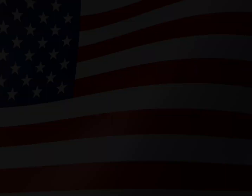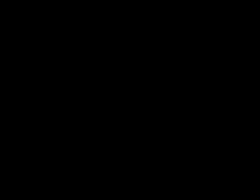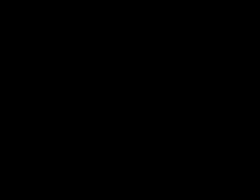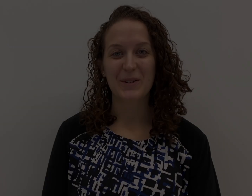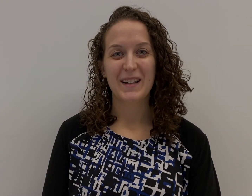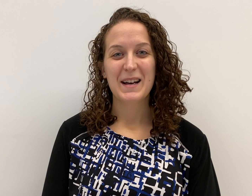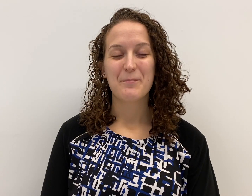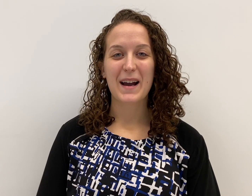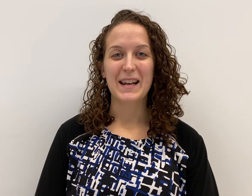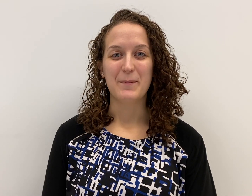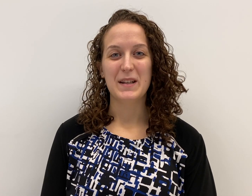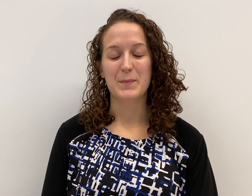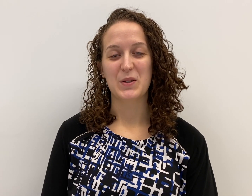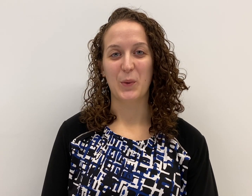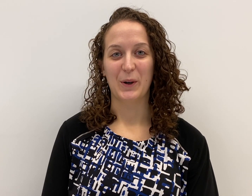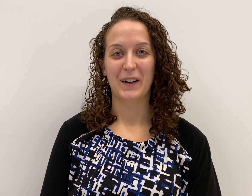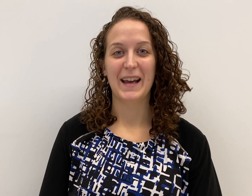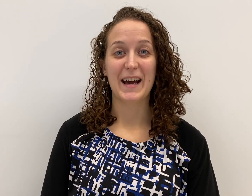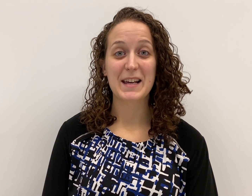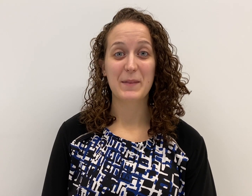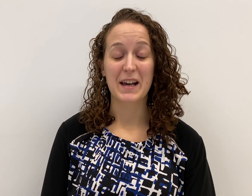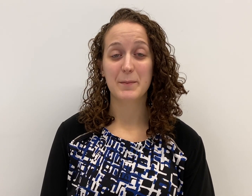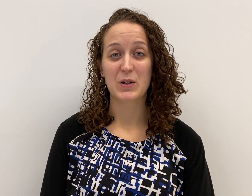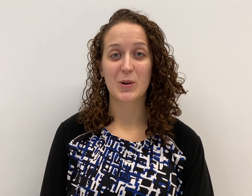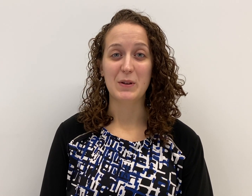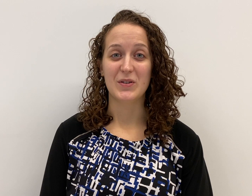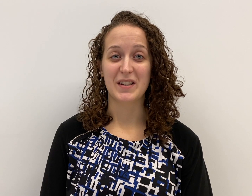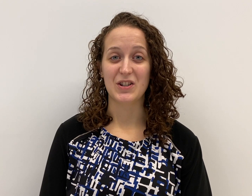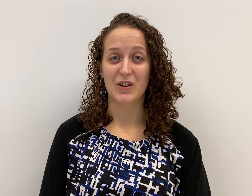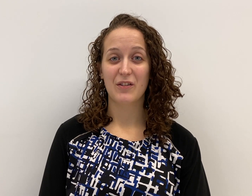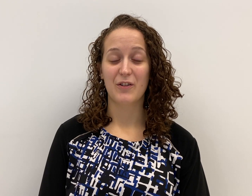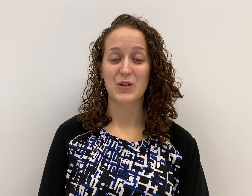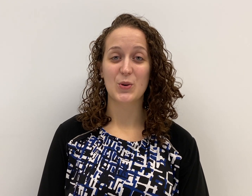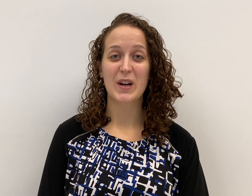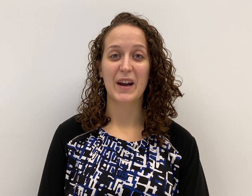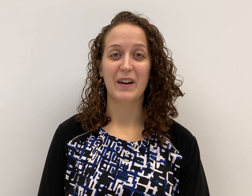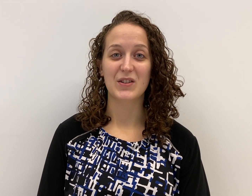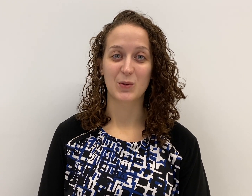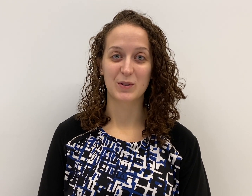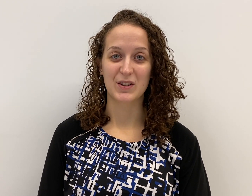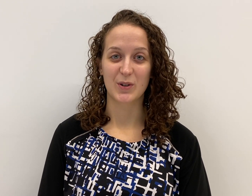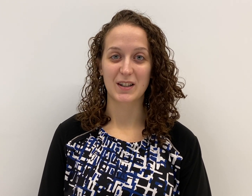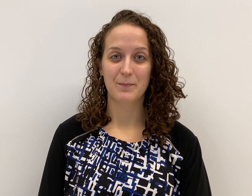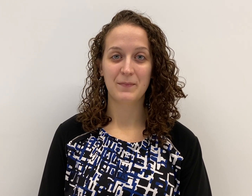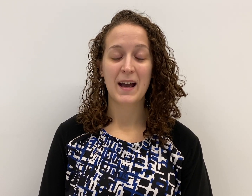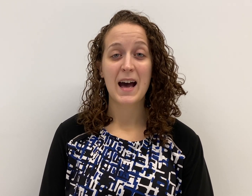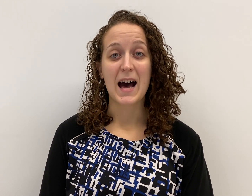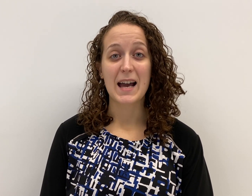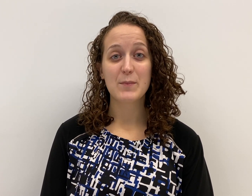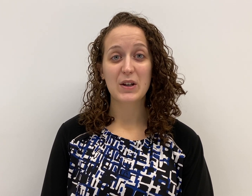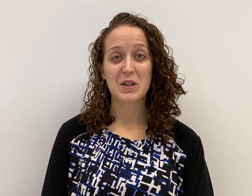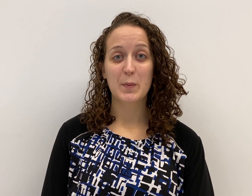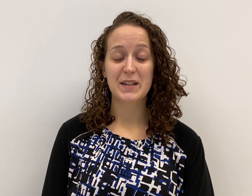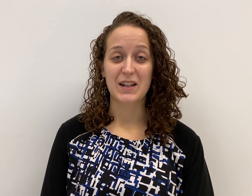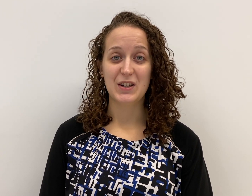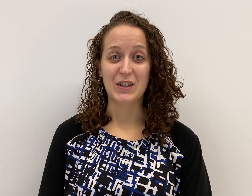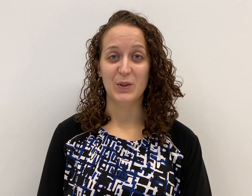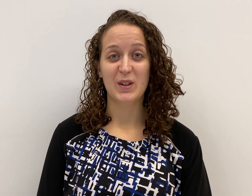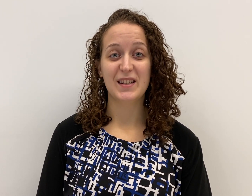Hello, my name is Miss Warner, and I am the elementary music teacher for the Troy Area School District. I'm here to present to you the second